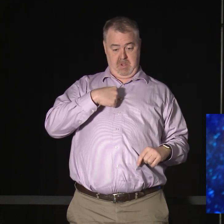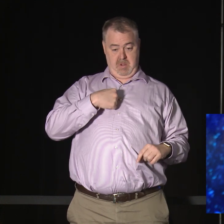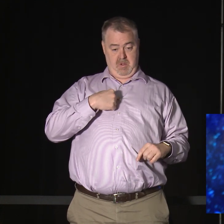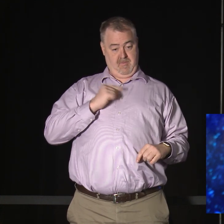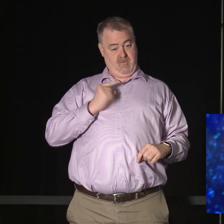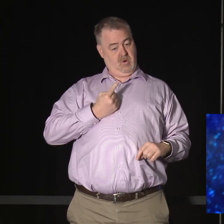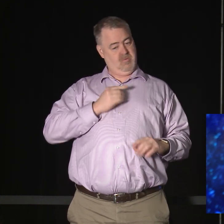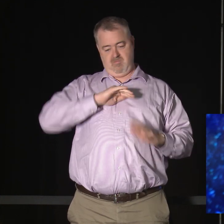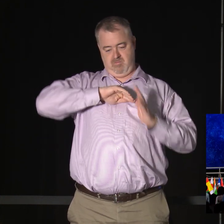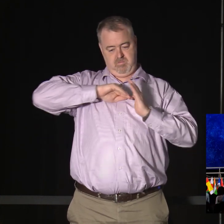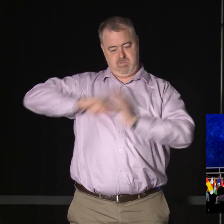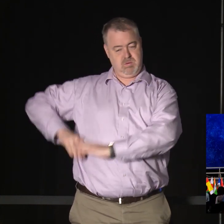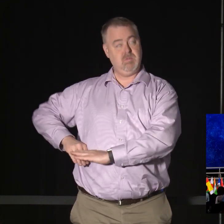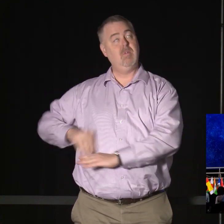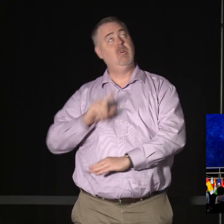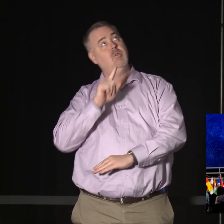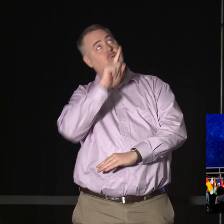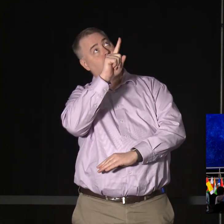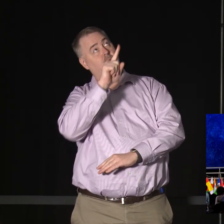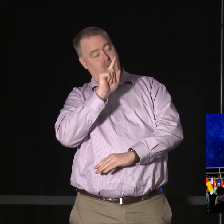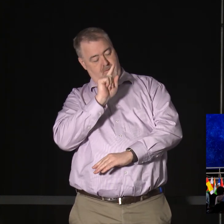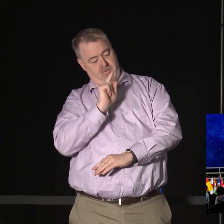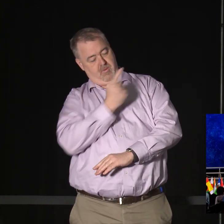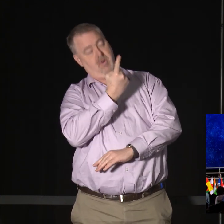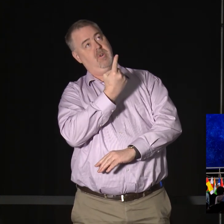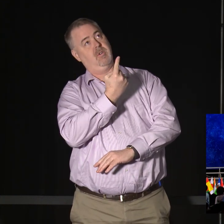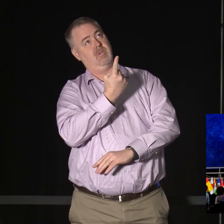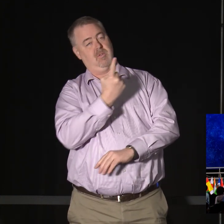life. 1 year.